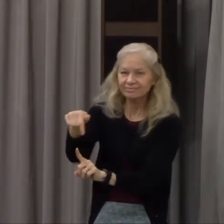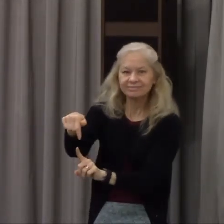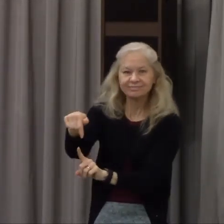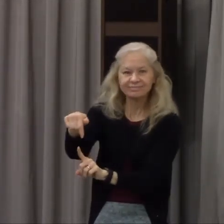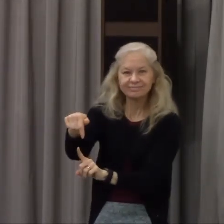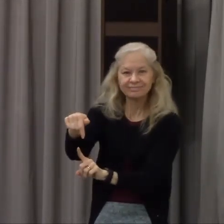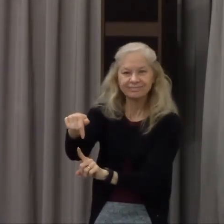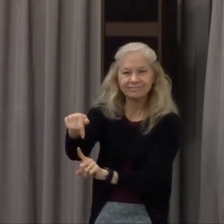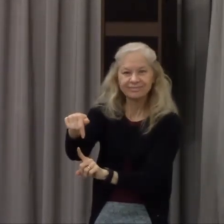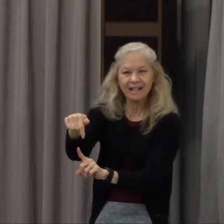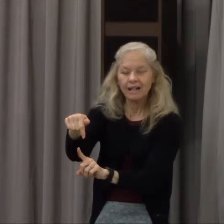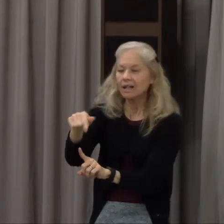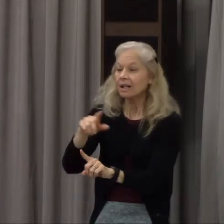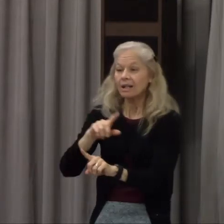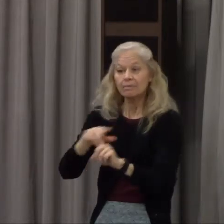did it.